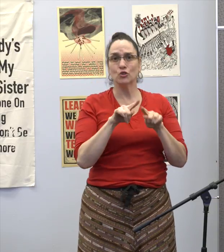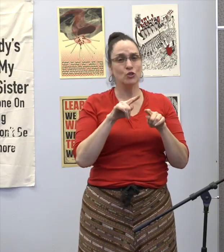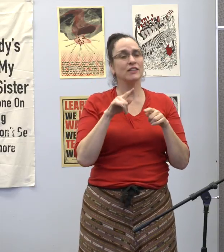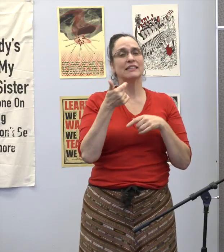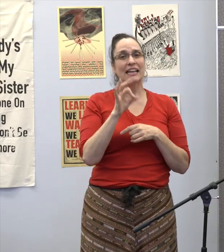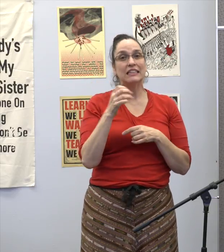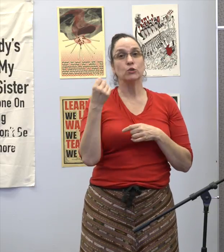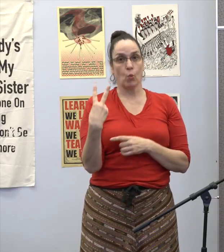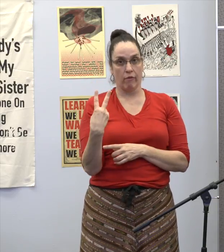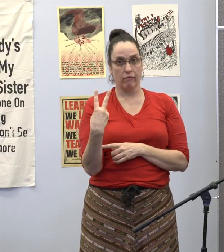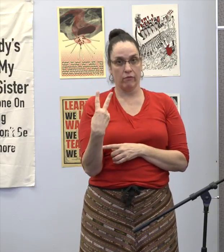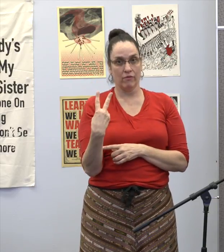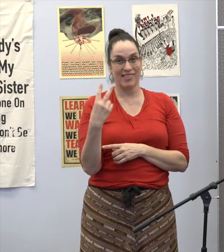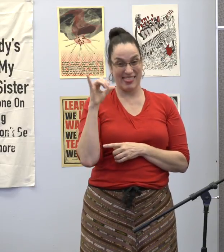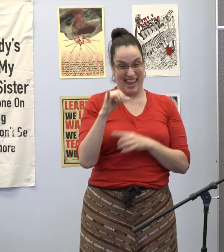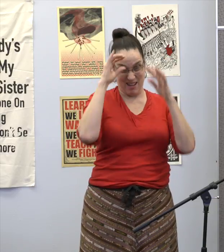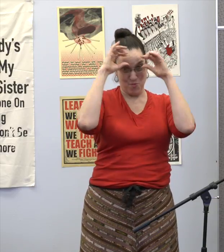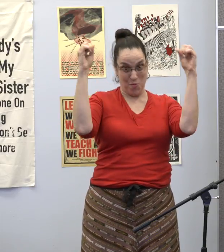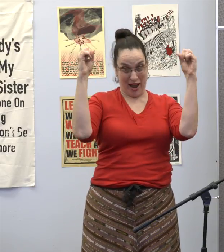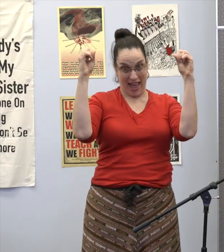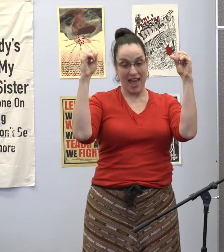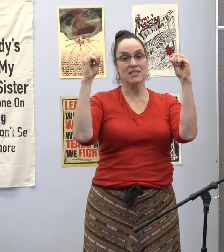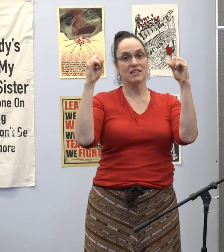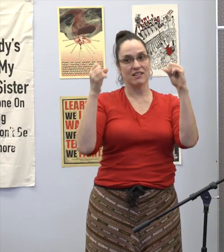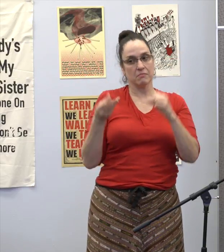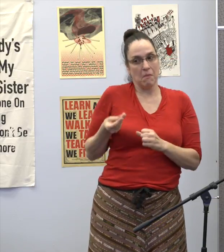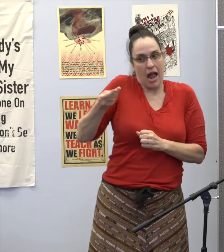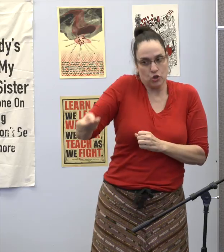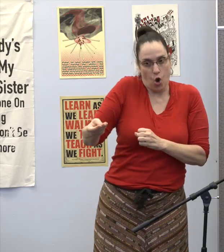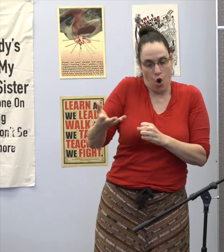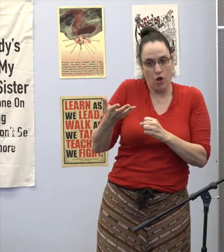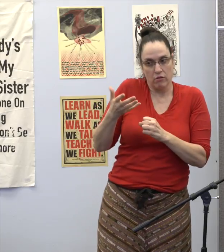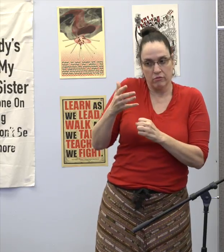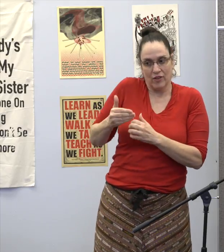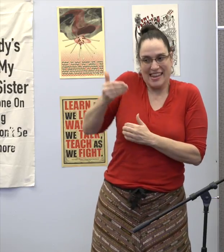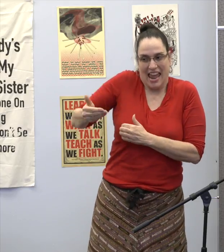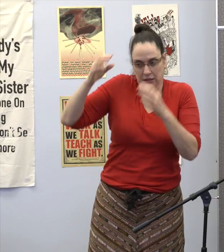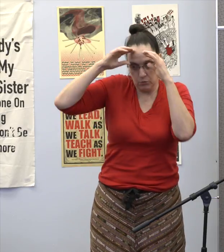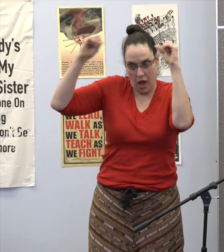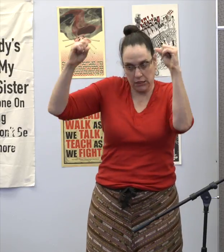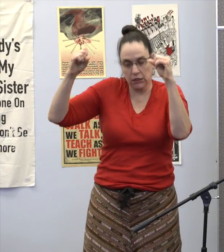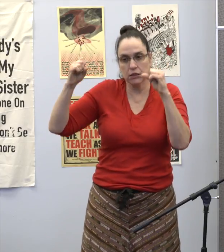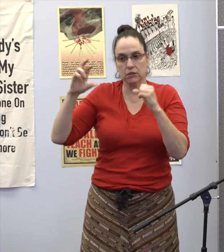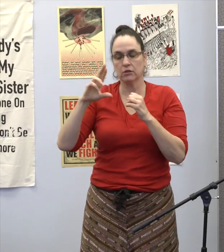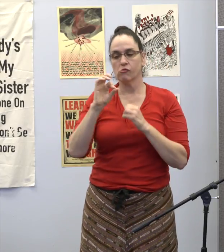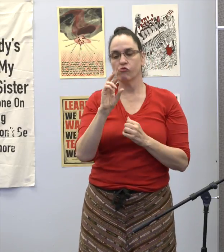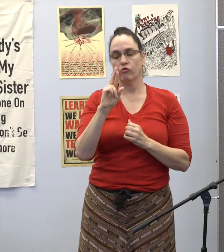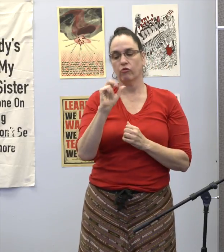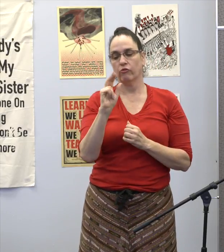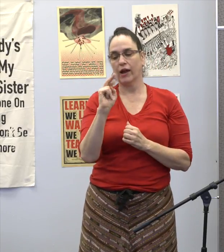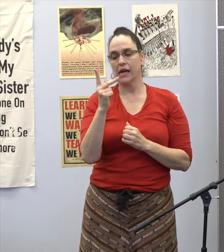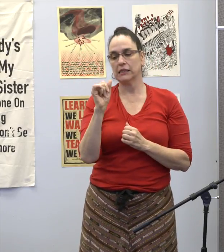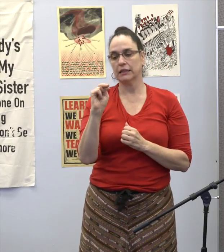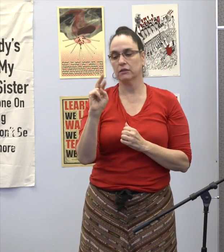And he set the stage for his cousin, Franklin Roosevelt, to come along with Social Security. And